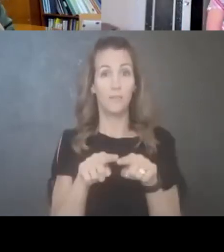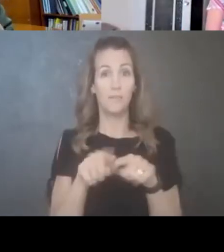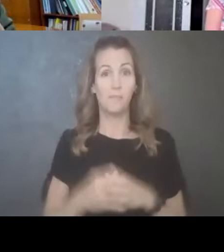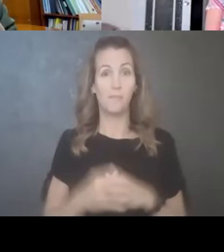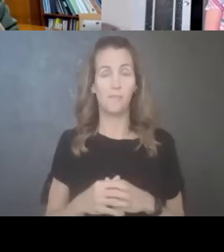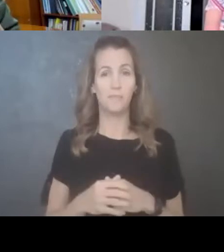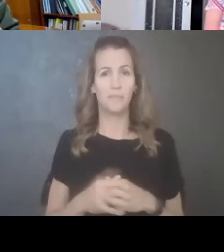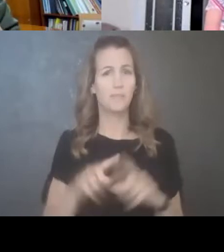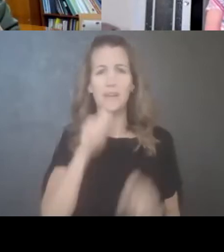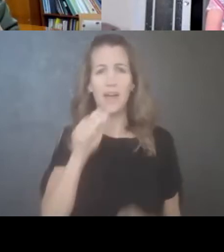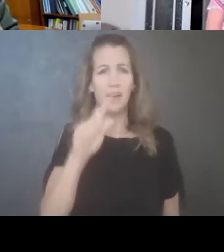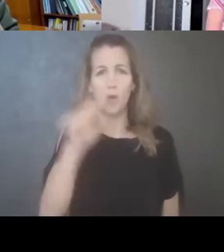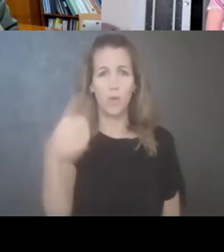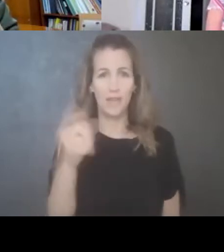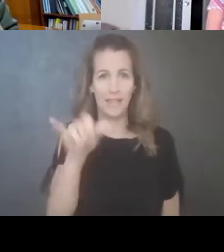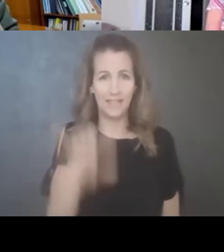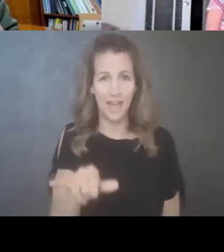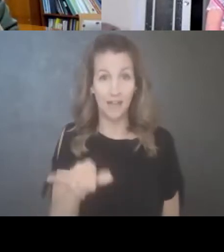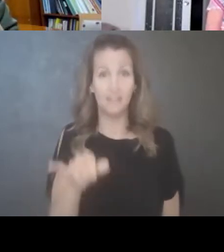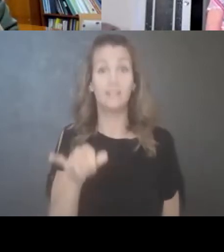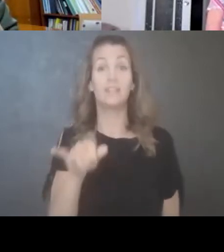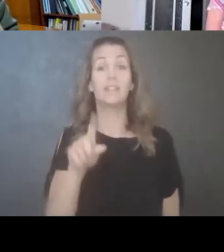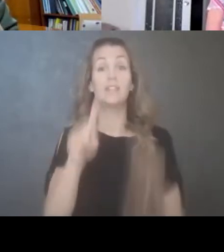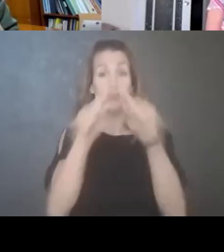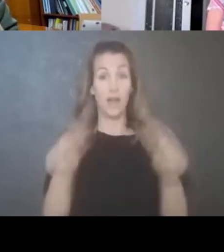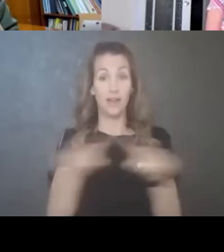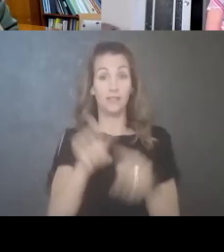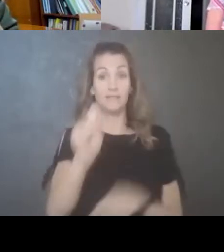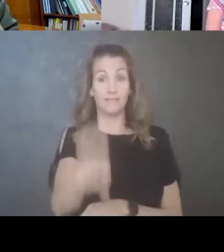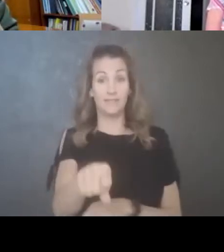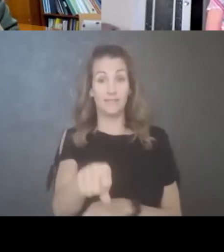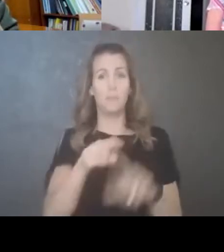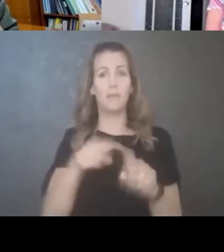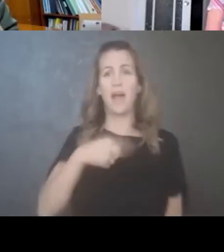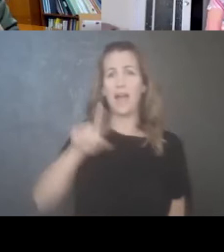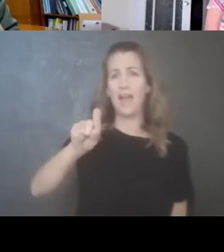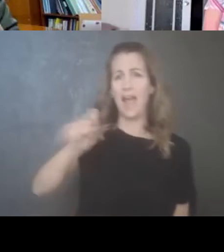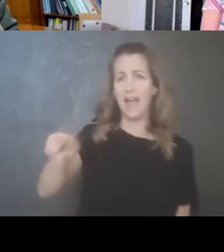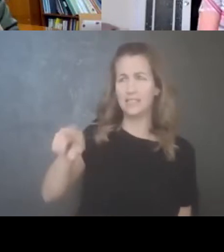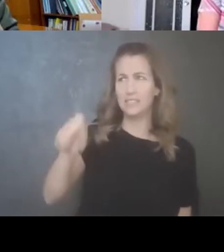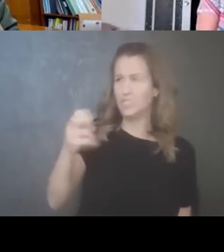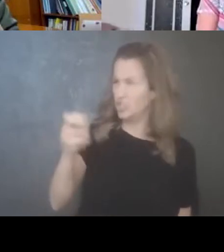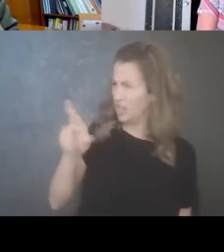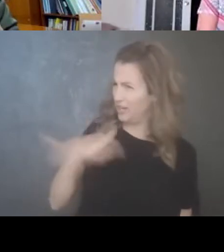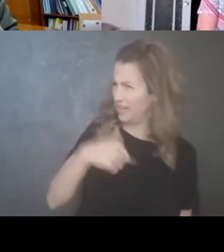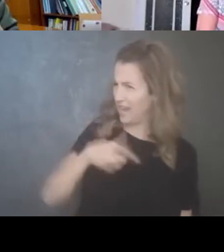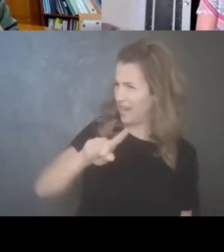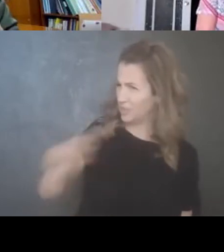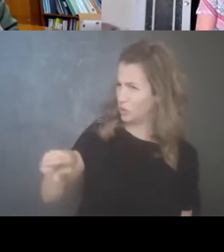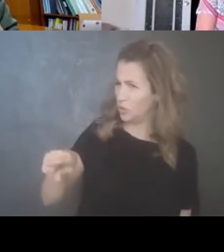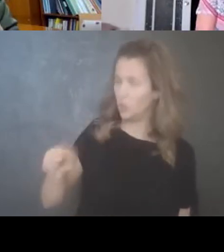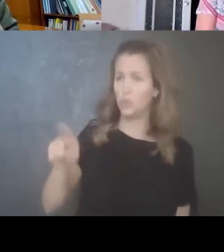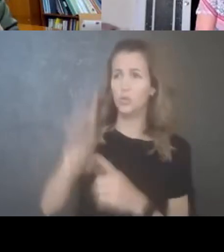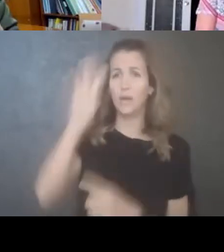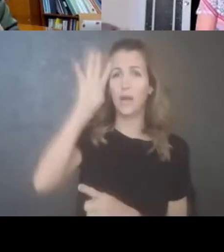But not only that, there's a triangle. But then I asked, was it Sherry? I asked you about to come up with a